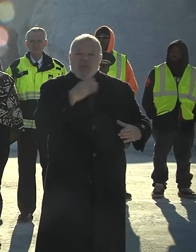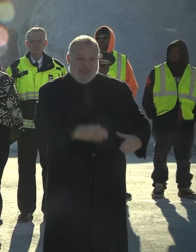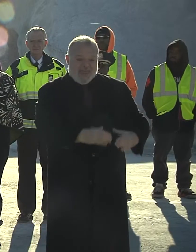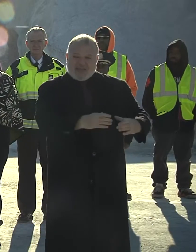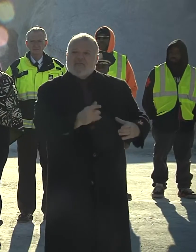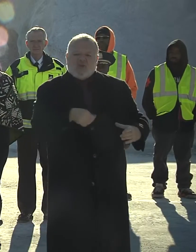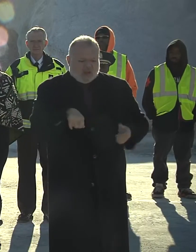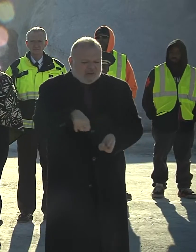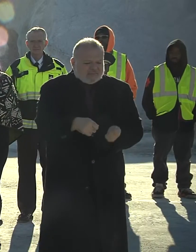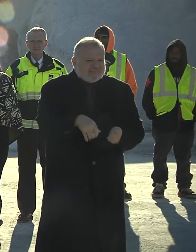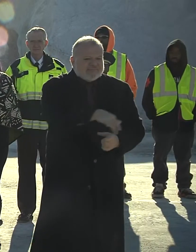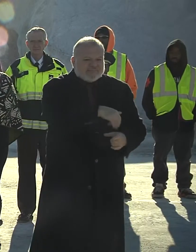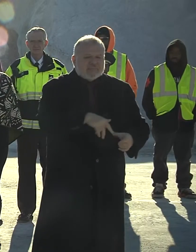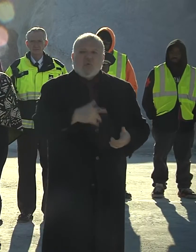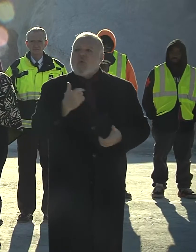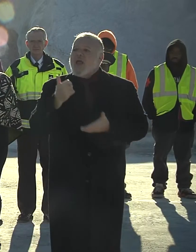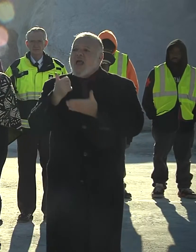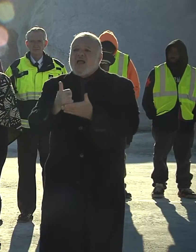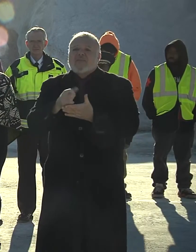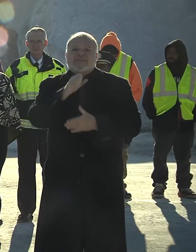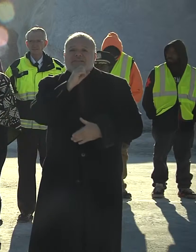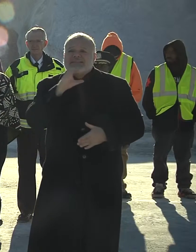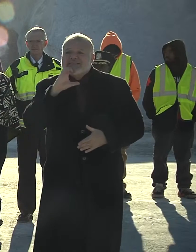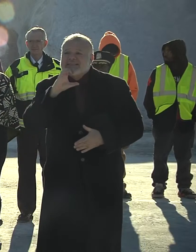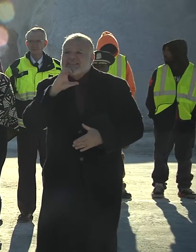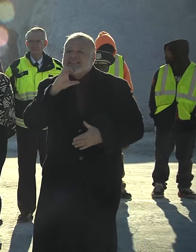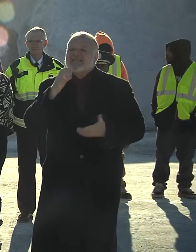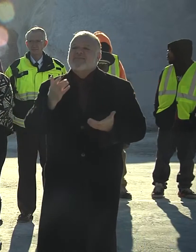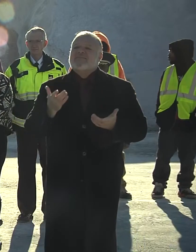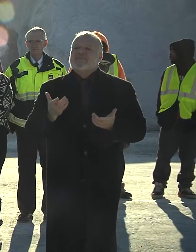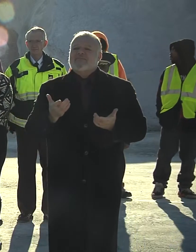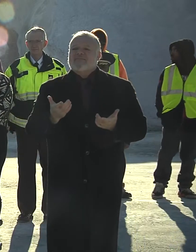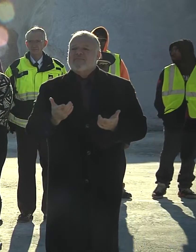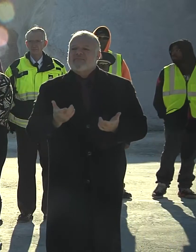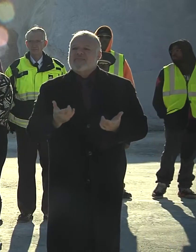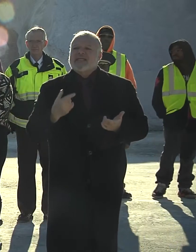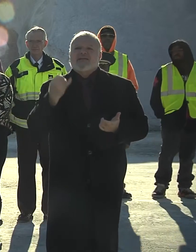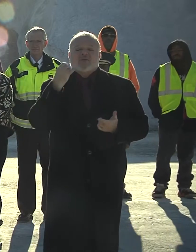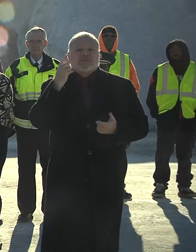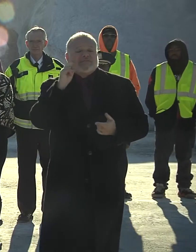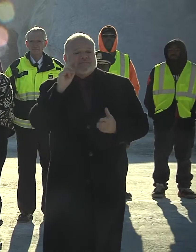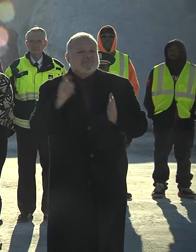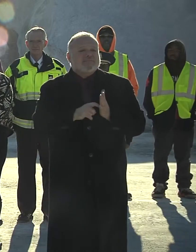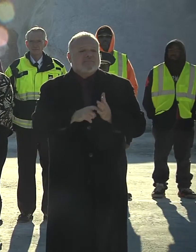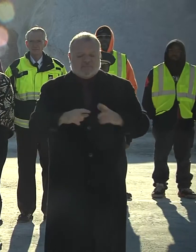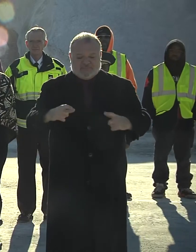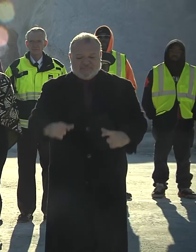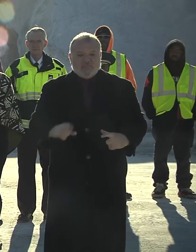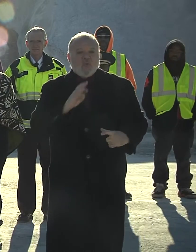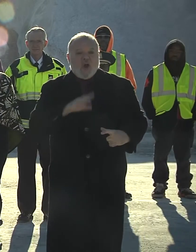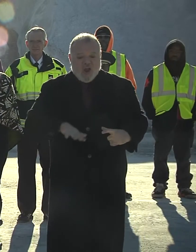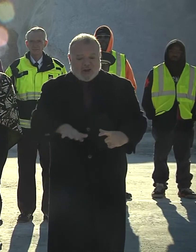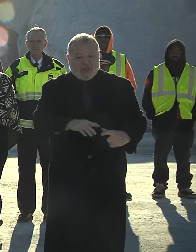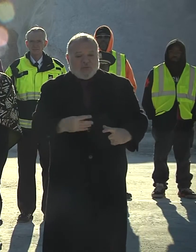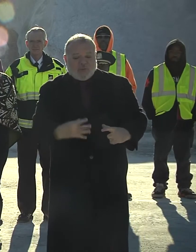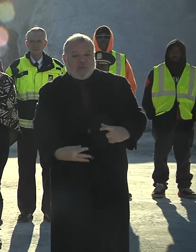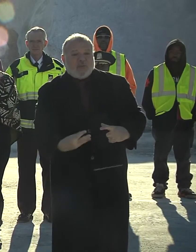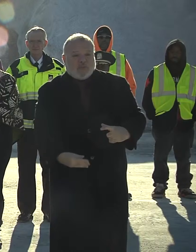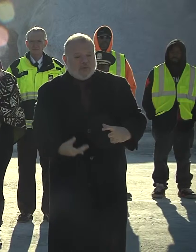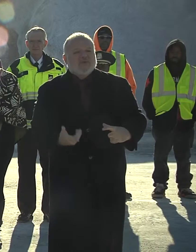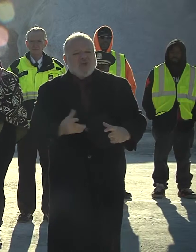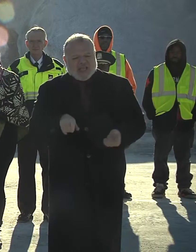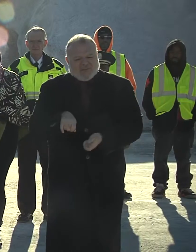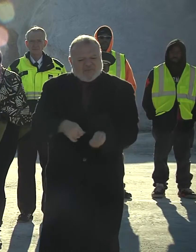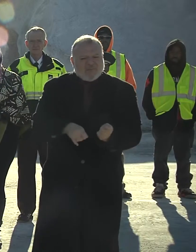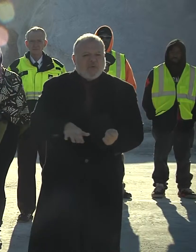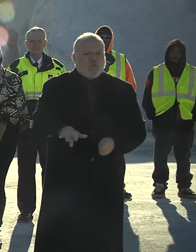a little extra help, residents with disabilities. We know that freezing temperatures can leave many of our neighbors vulnerable, and we